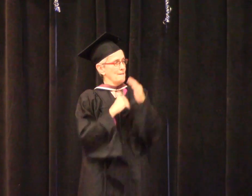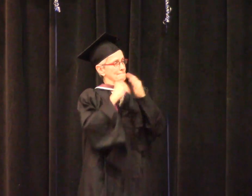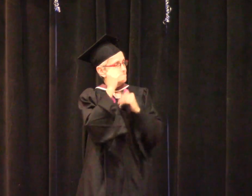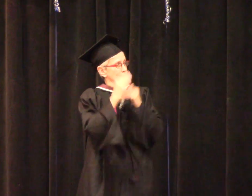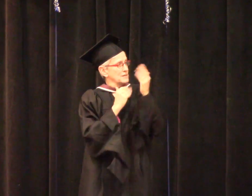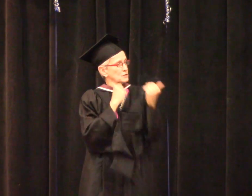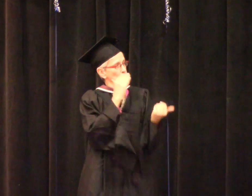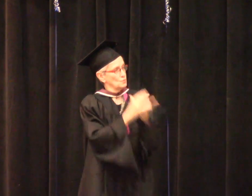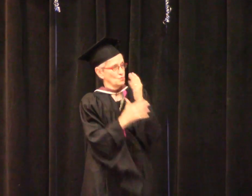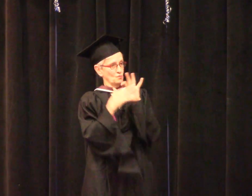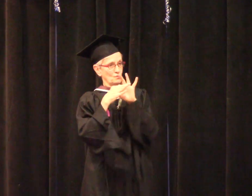people into your life.